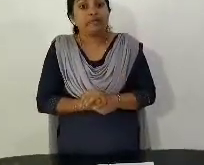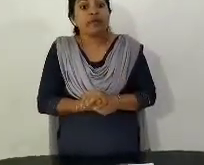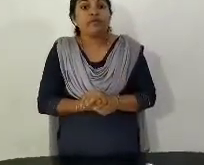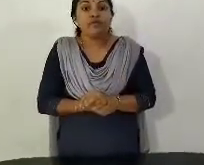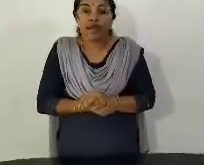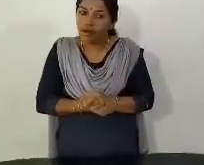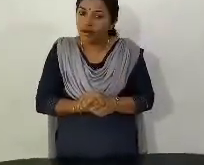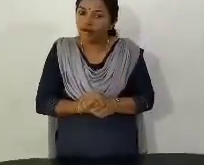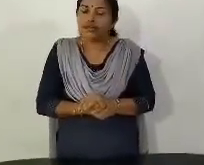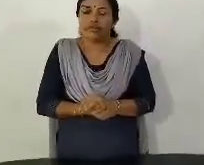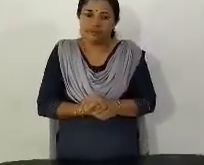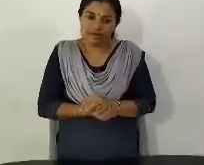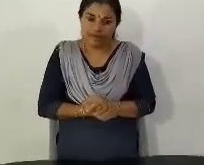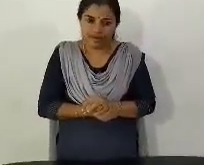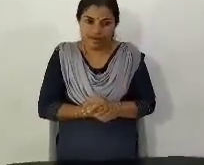image will sustain.